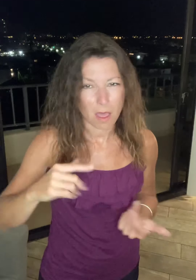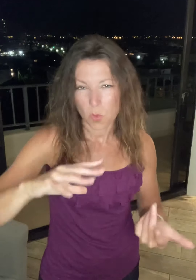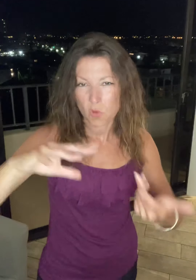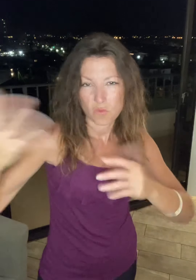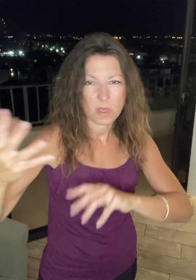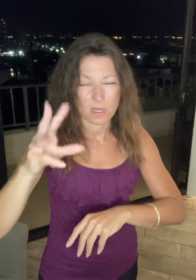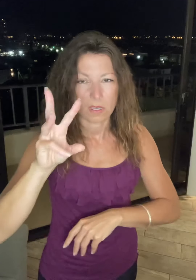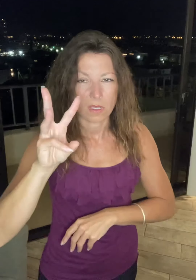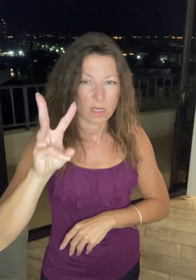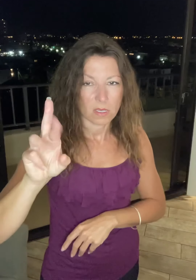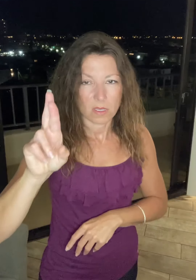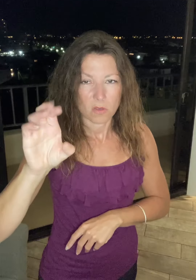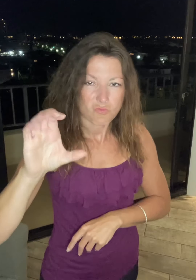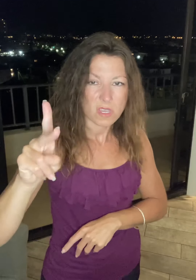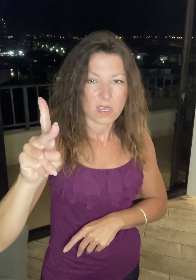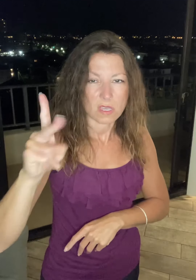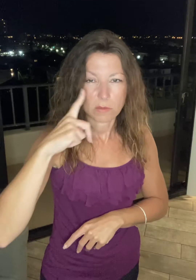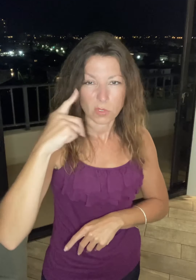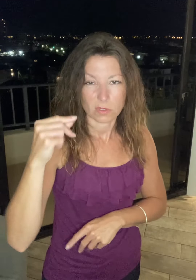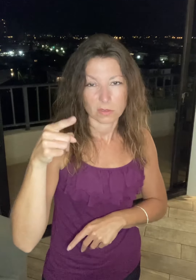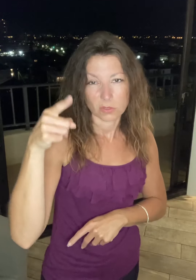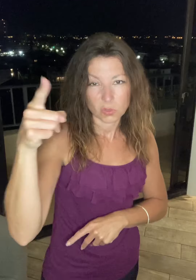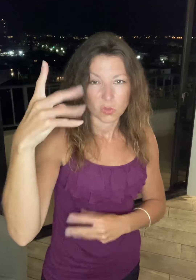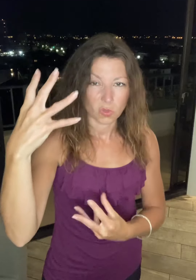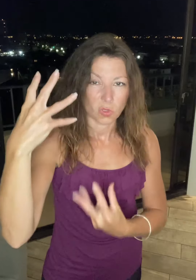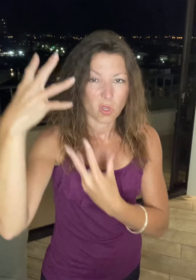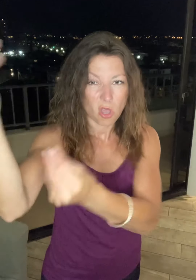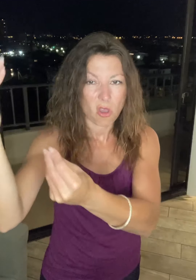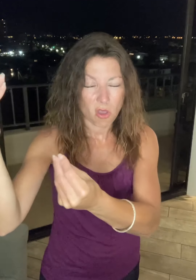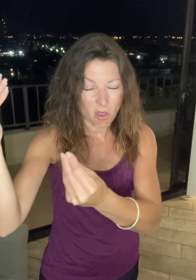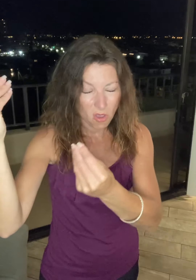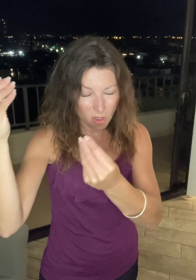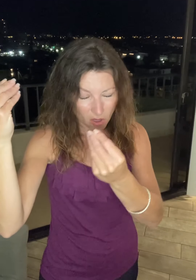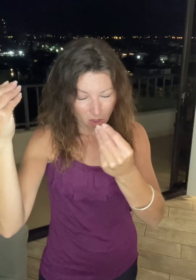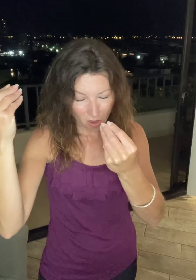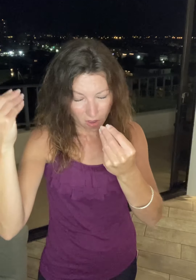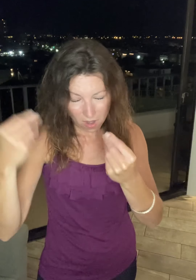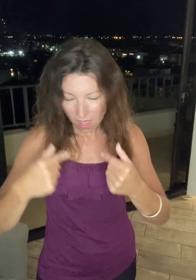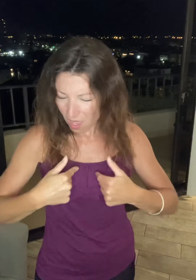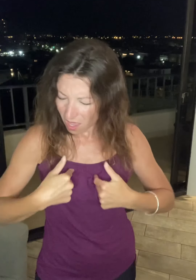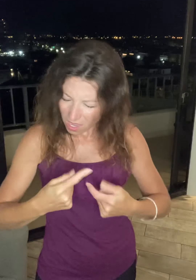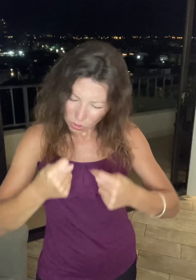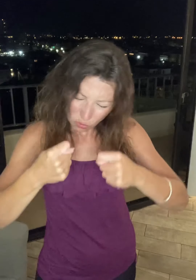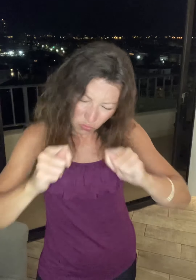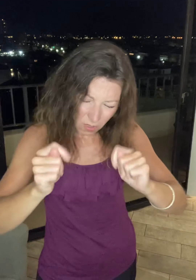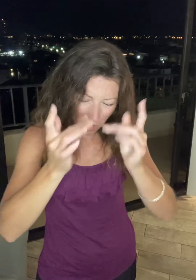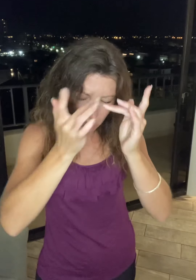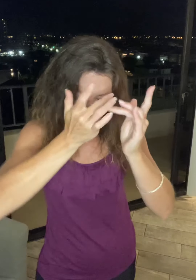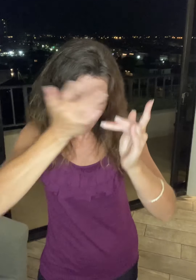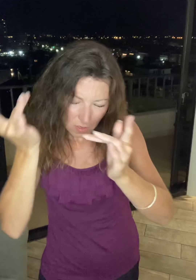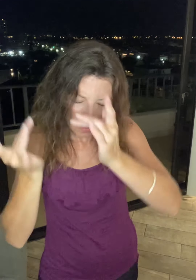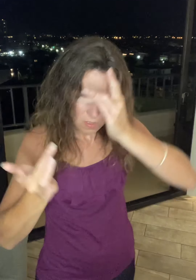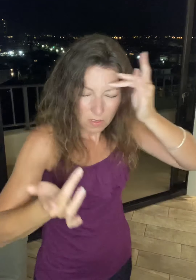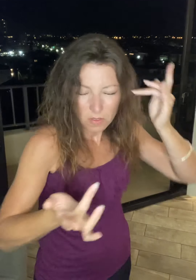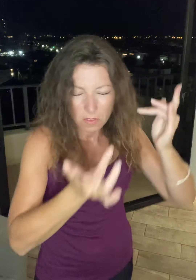I'm a wreck, but since you've been gone, I tried to put this all behind